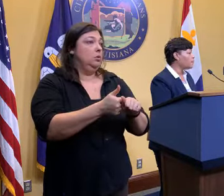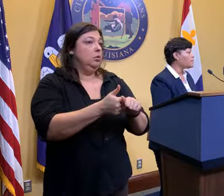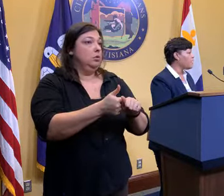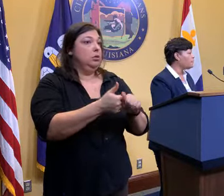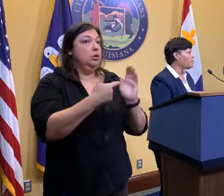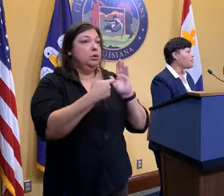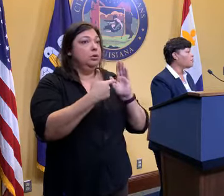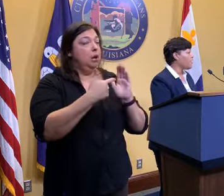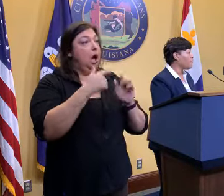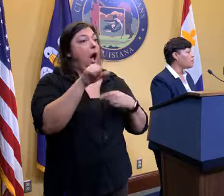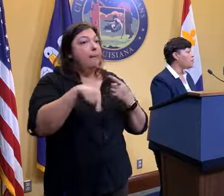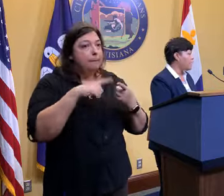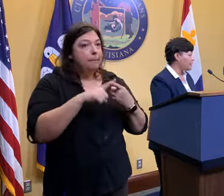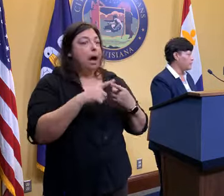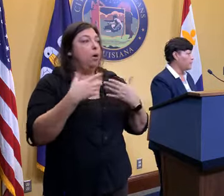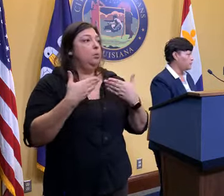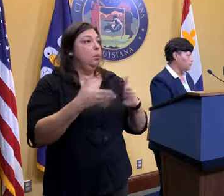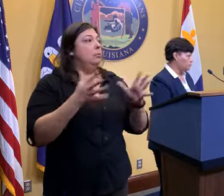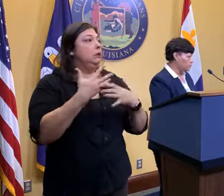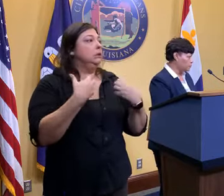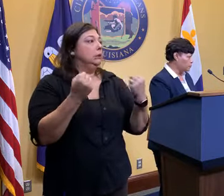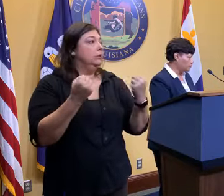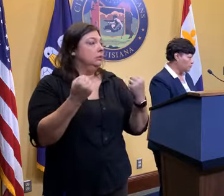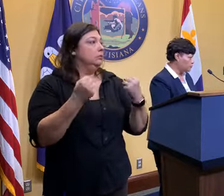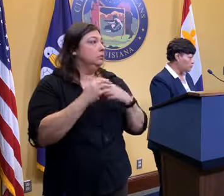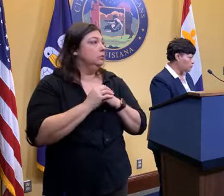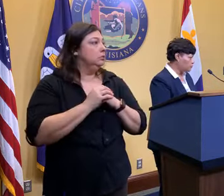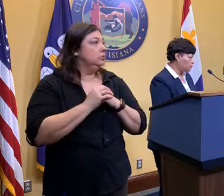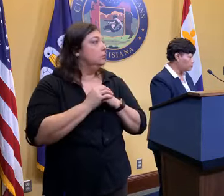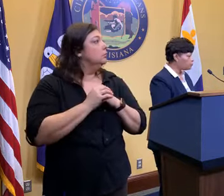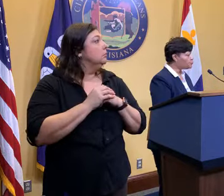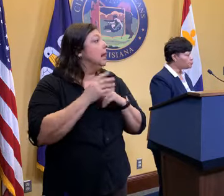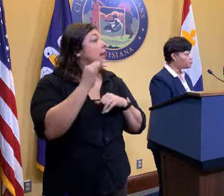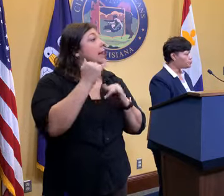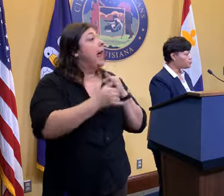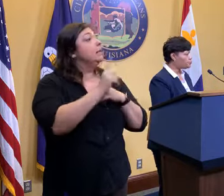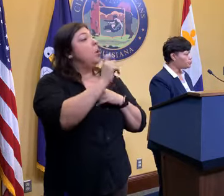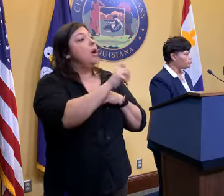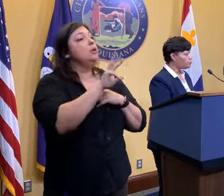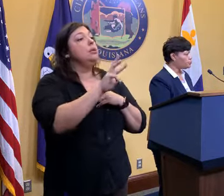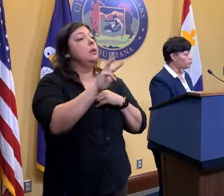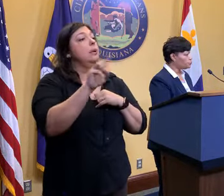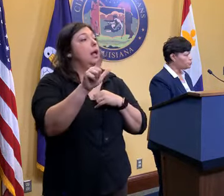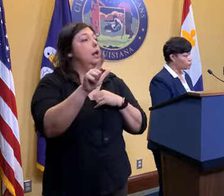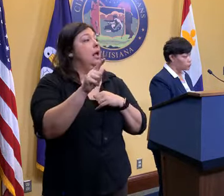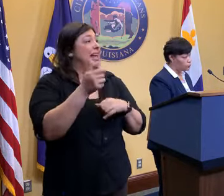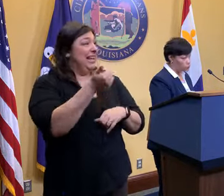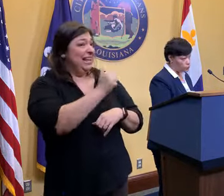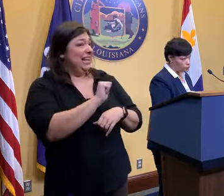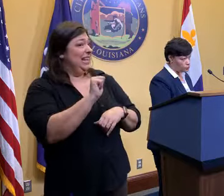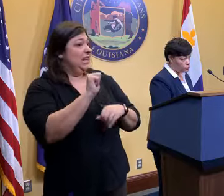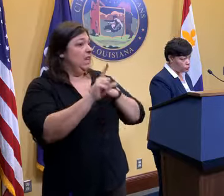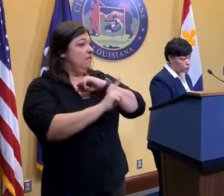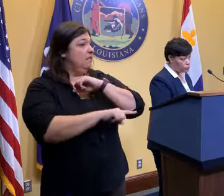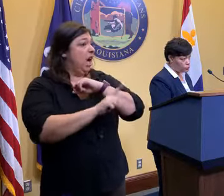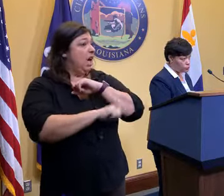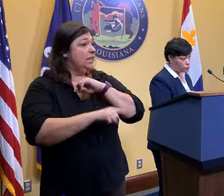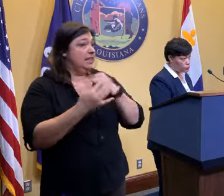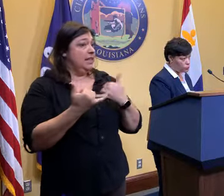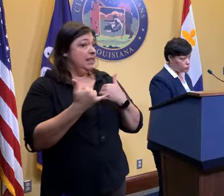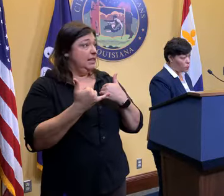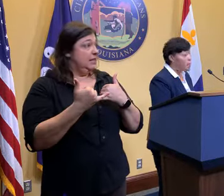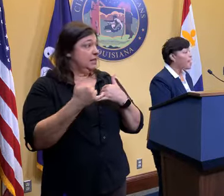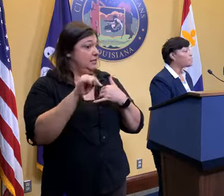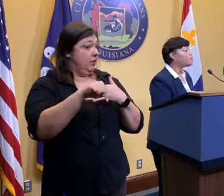public safety of everybody. Last question, WWL. Have there been any of the fines or citations issued